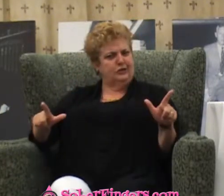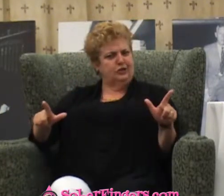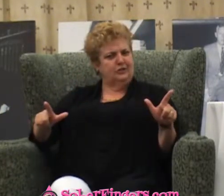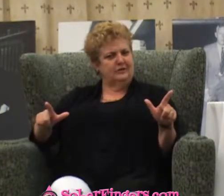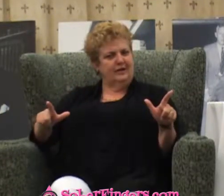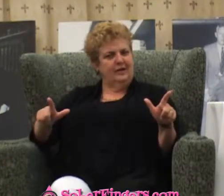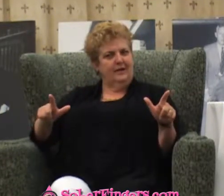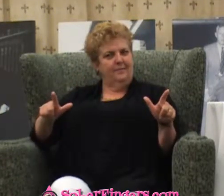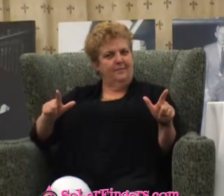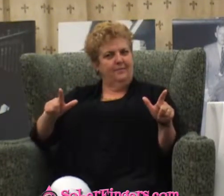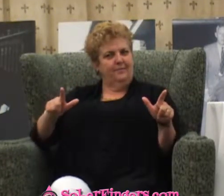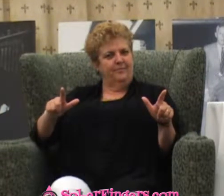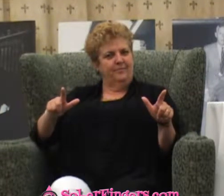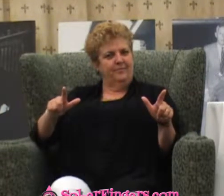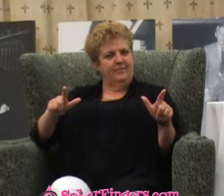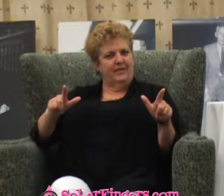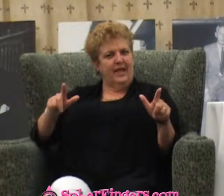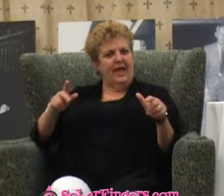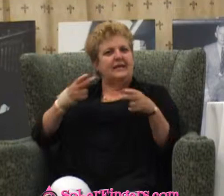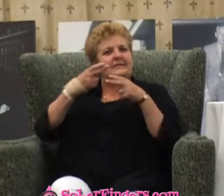called victimese.